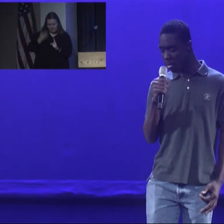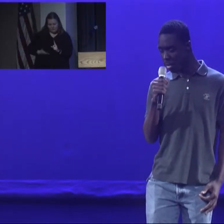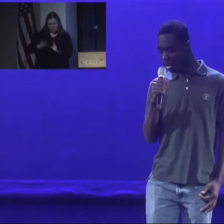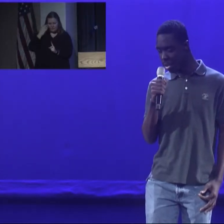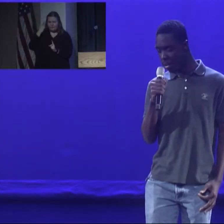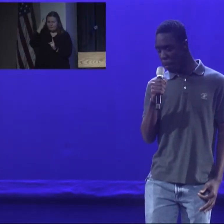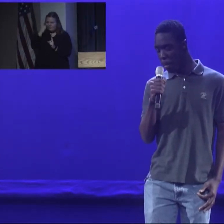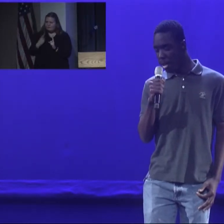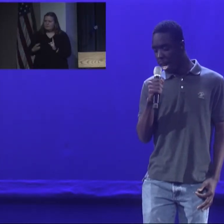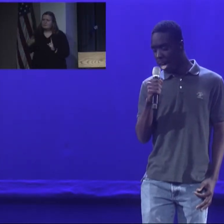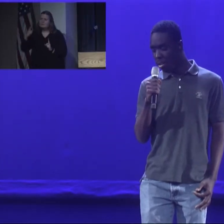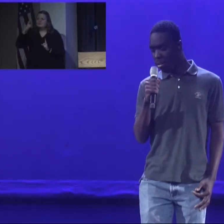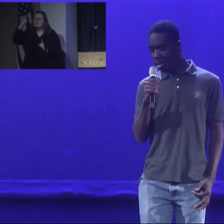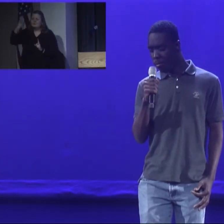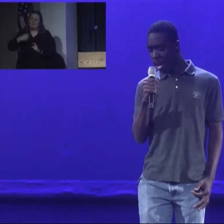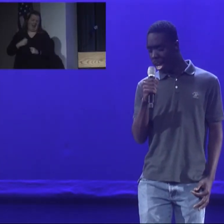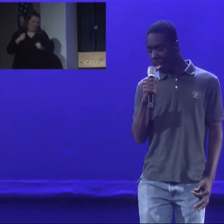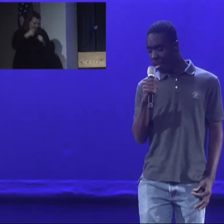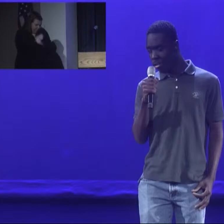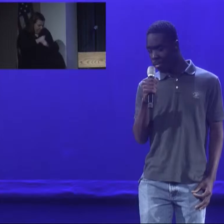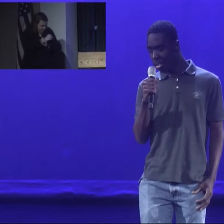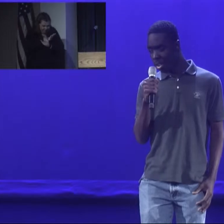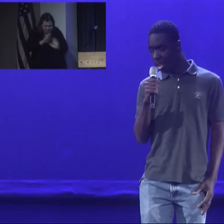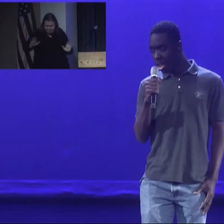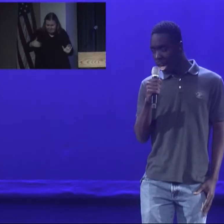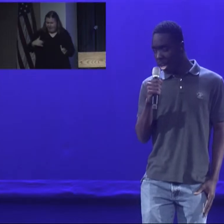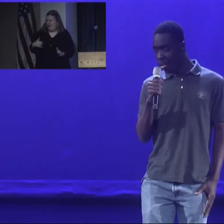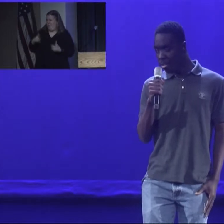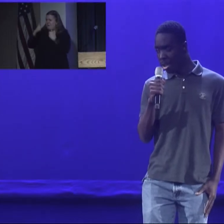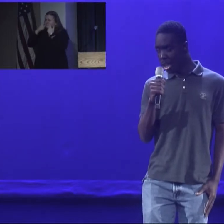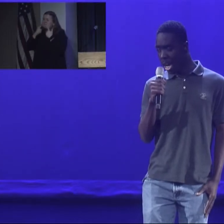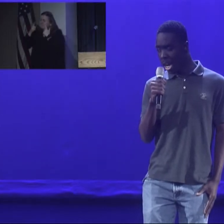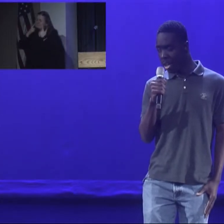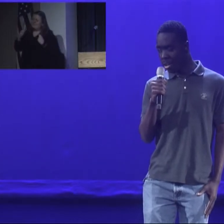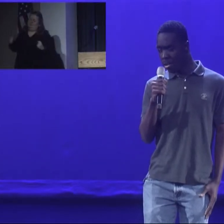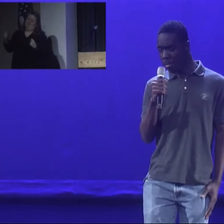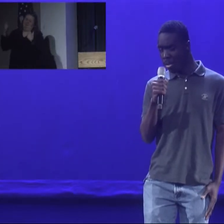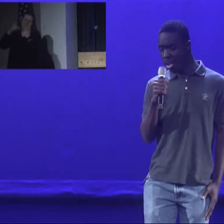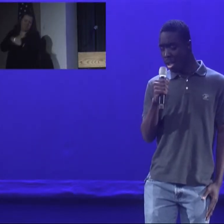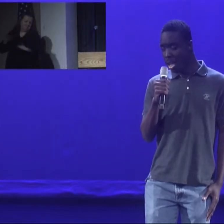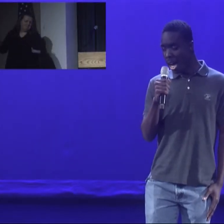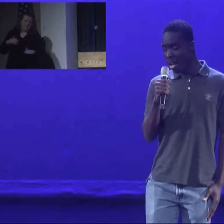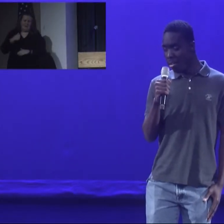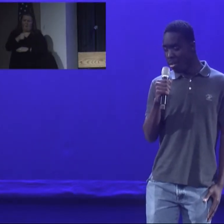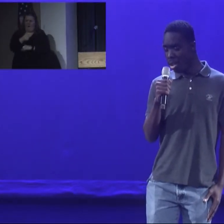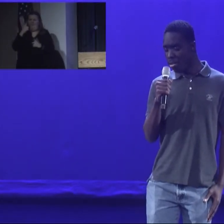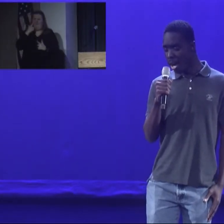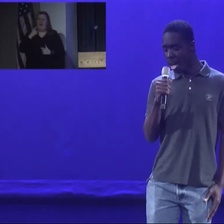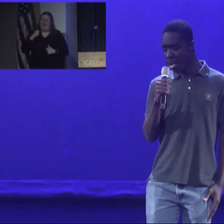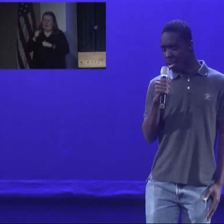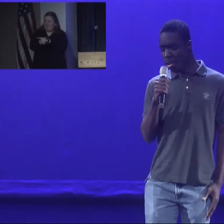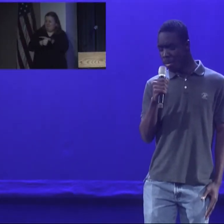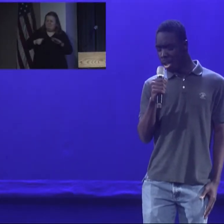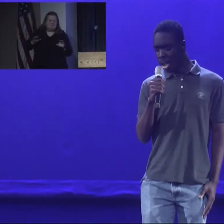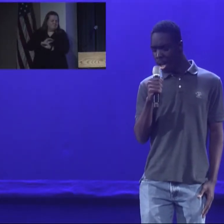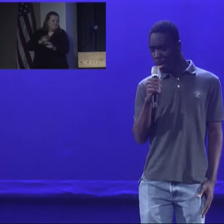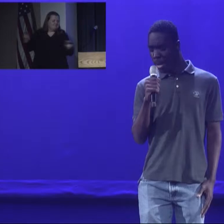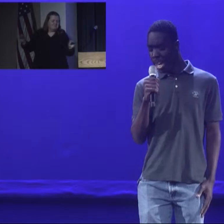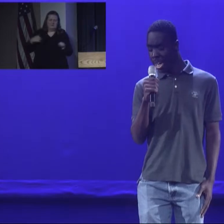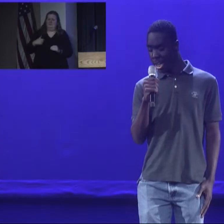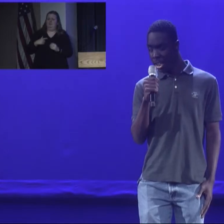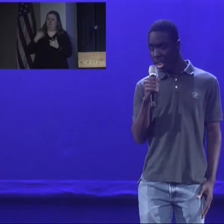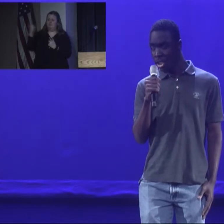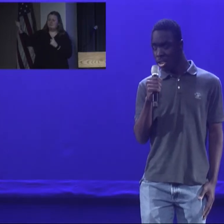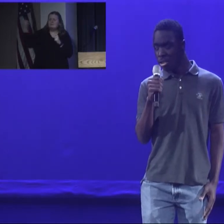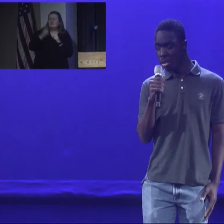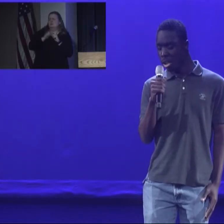that you are the reason. I don't want to find no more. I don't want to hide no more. No. I don't want to cry no more. Come